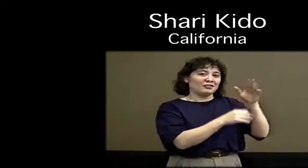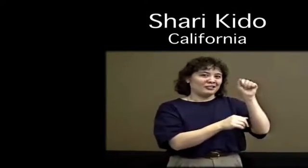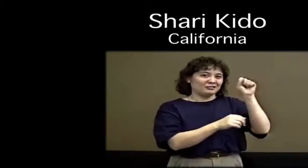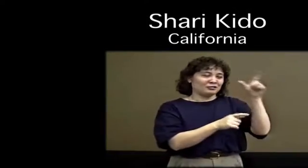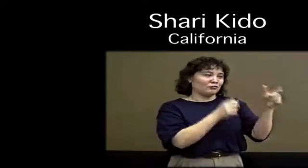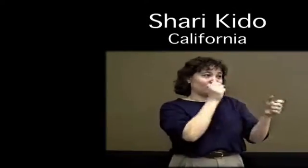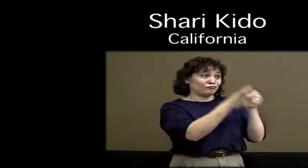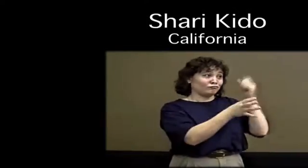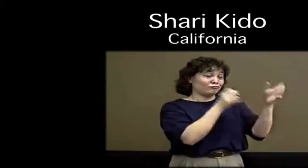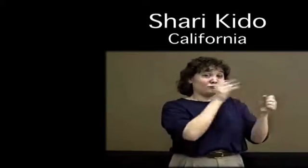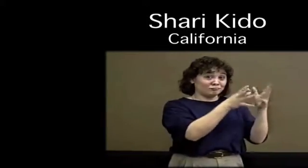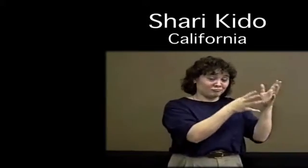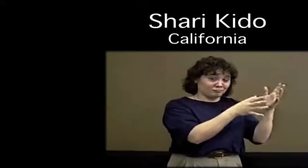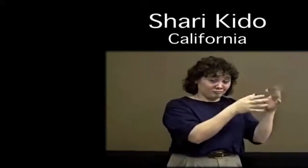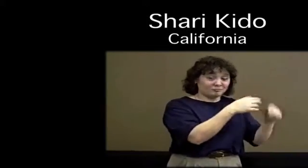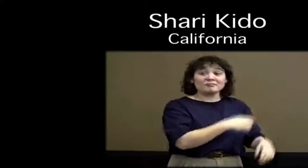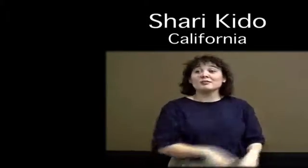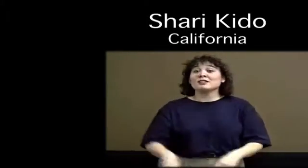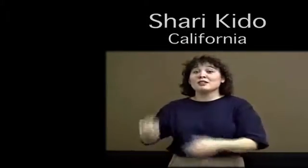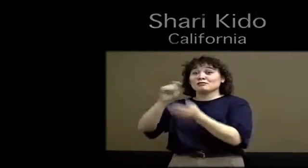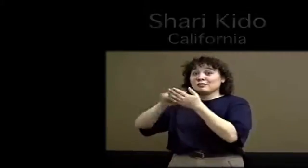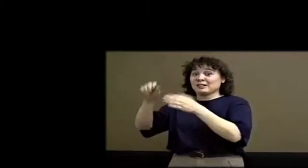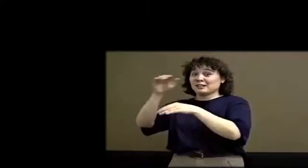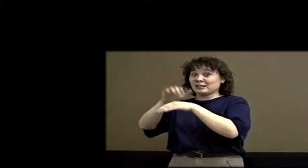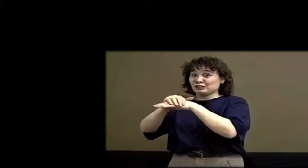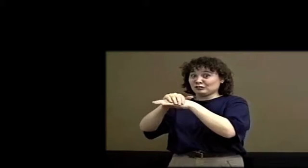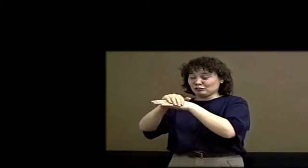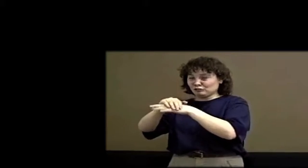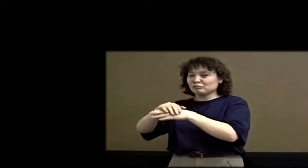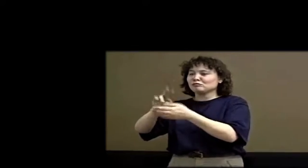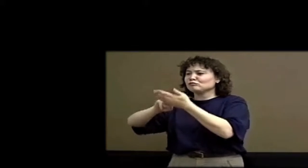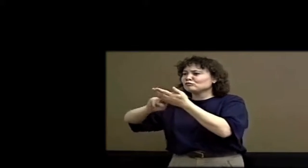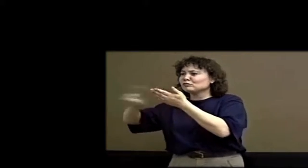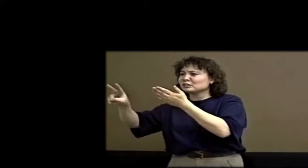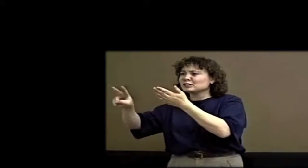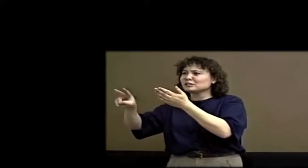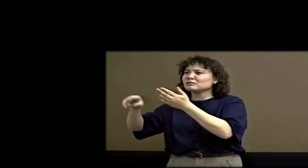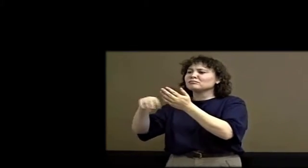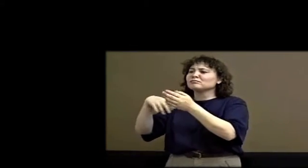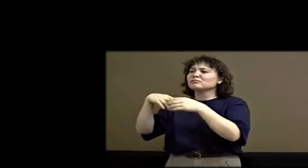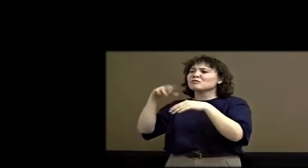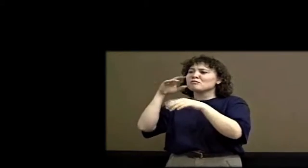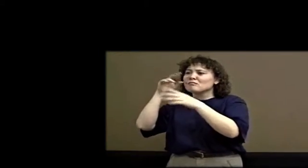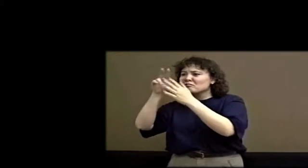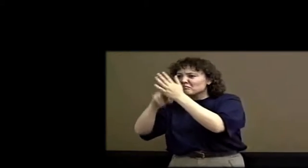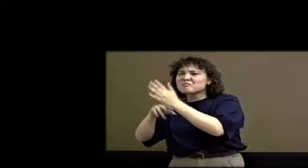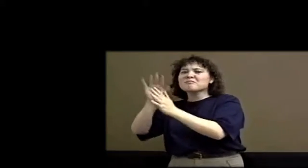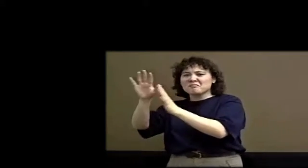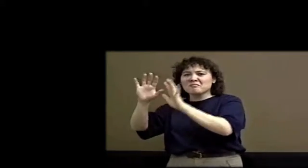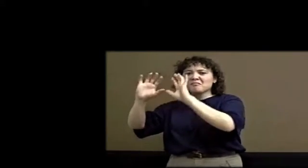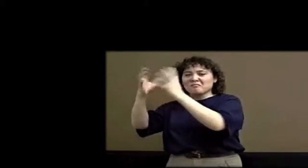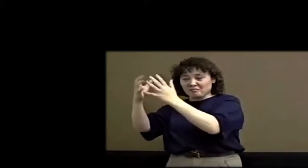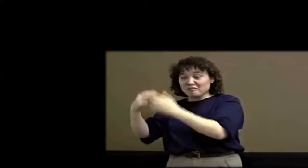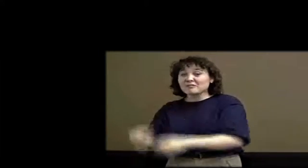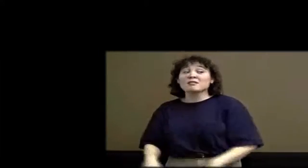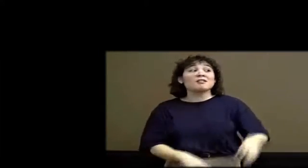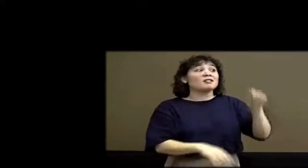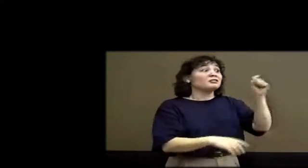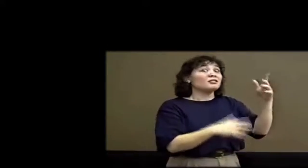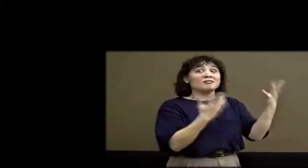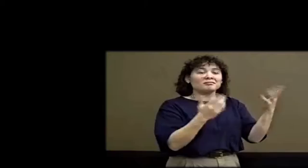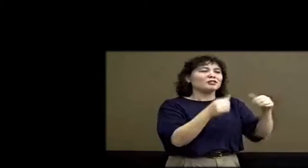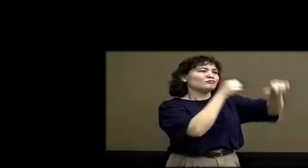Bilingualism means I'm fluent in American Sign Language as well as writing and reading in English. When using ASL, it